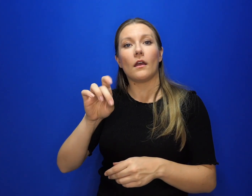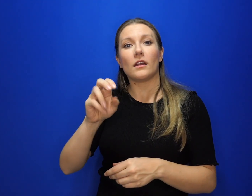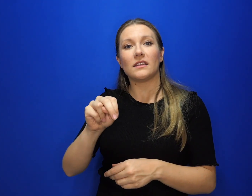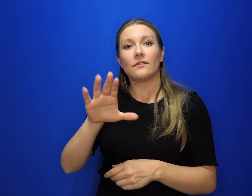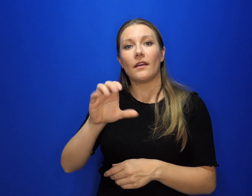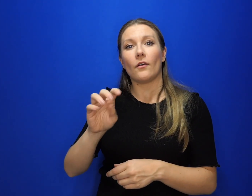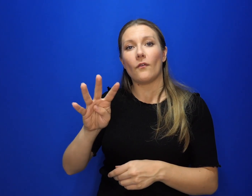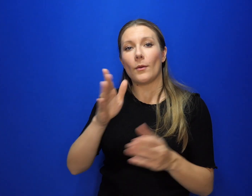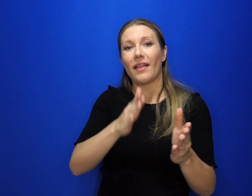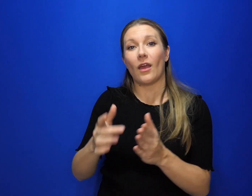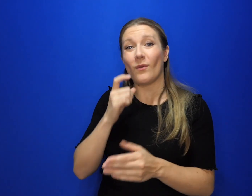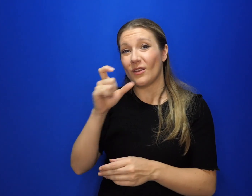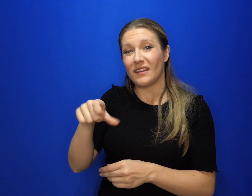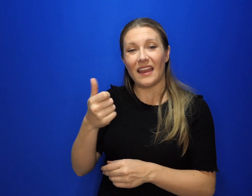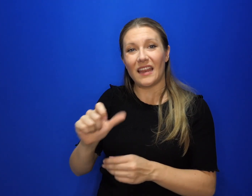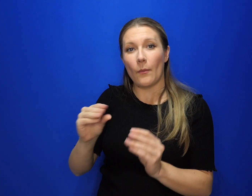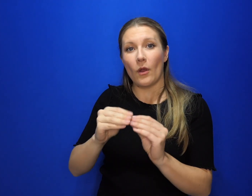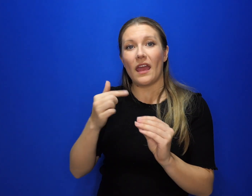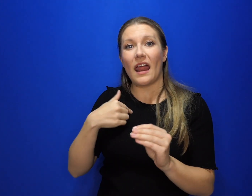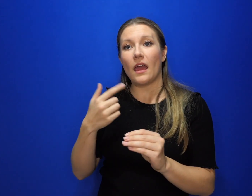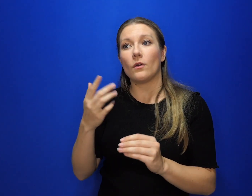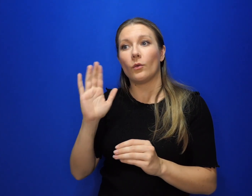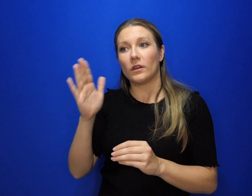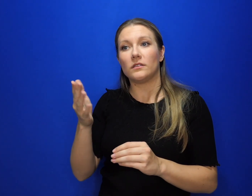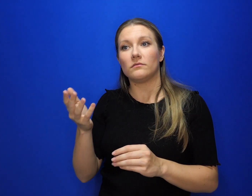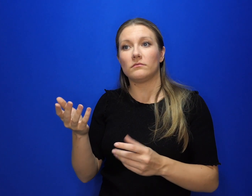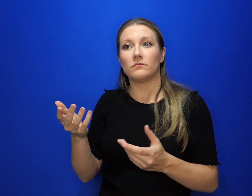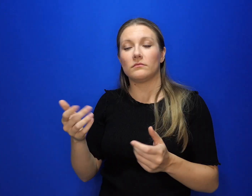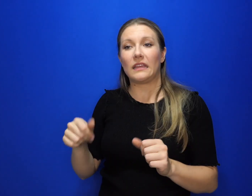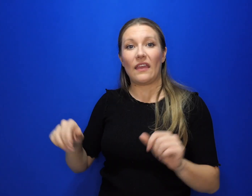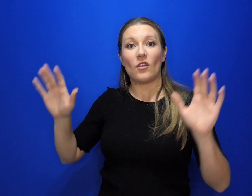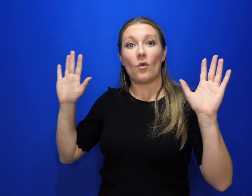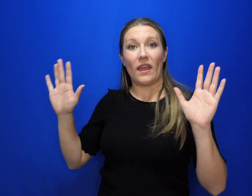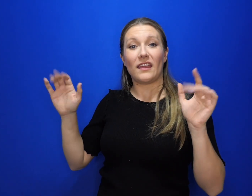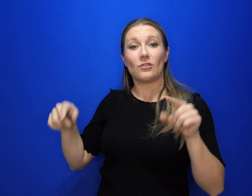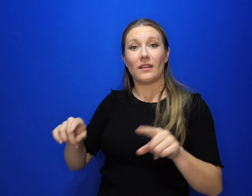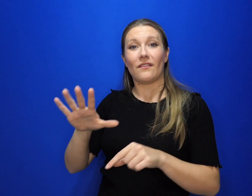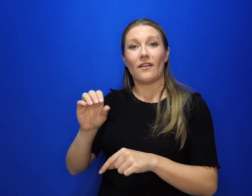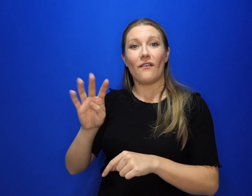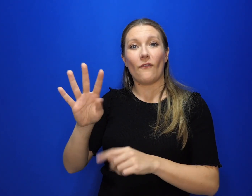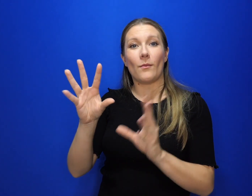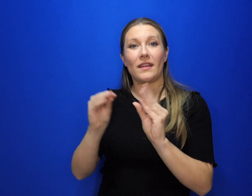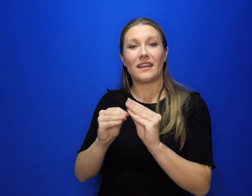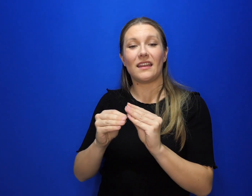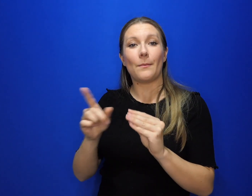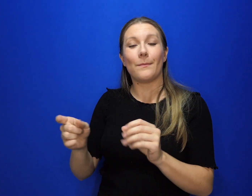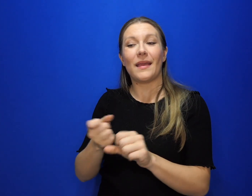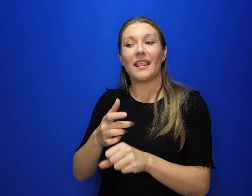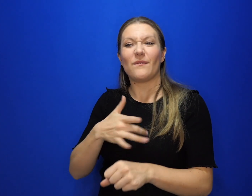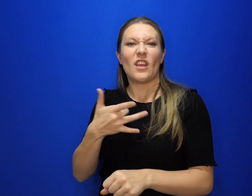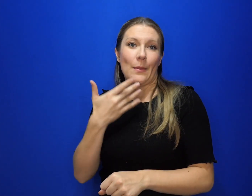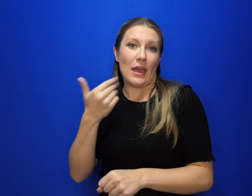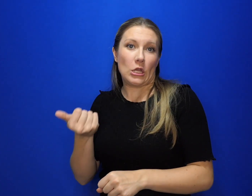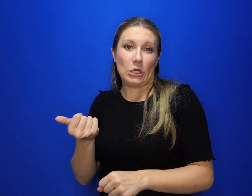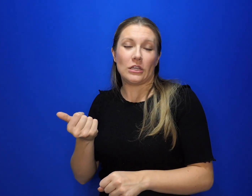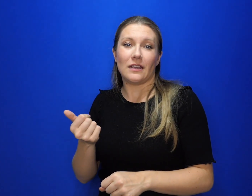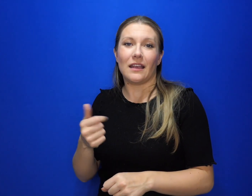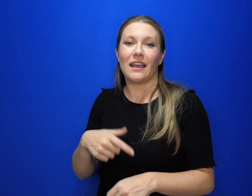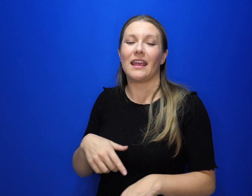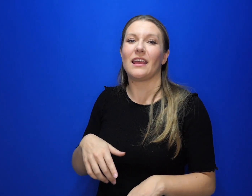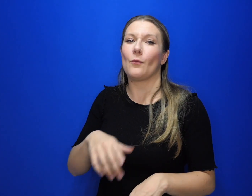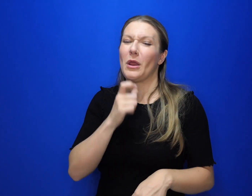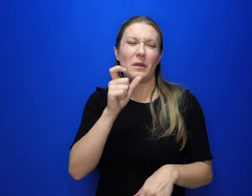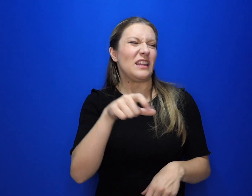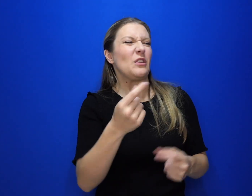need anymore, and I would give it away at the 504 meeting to make them feel better. I'd be like, we don't need to do this anymore. It's like,